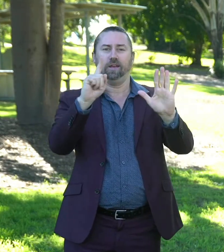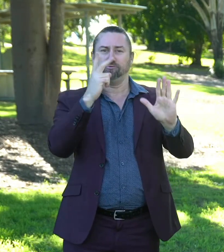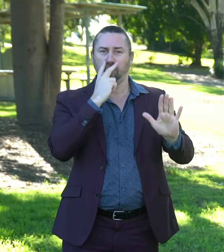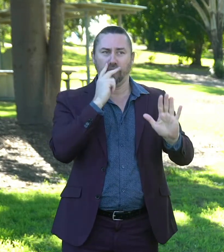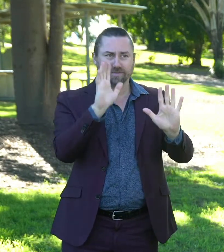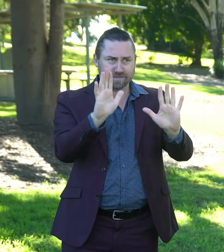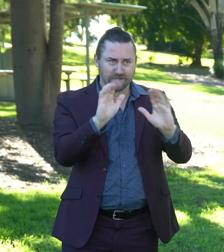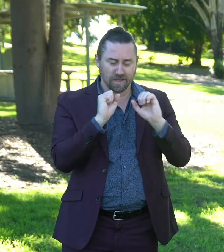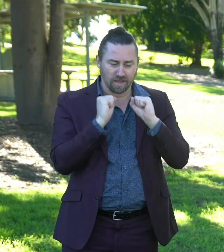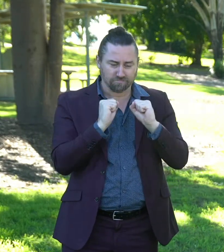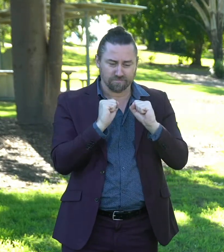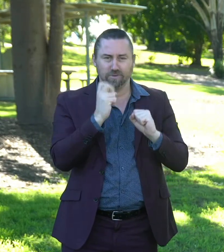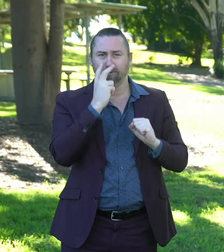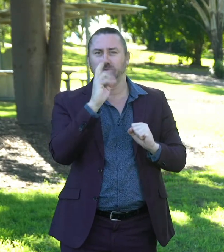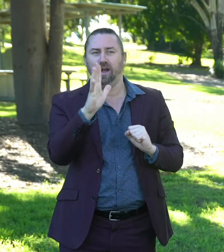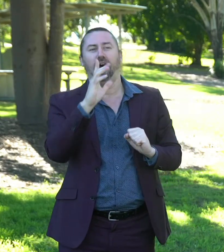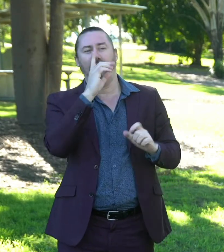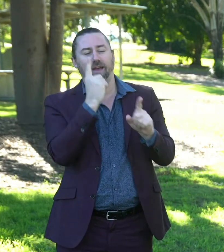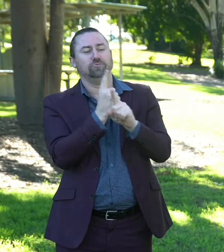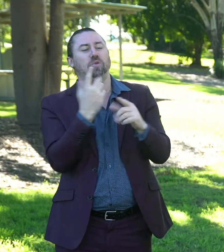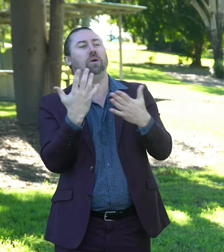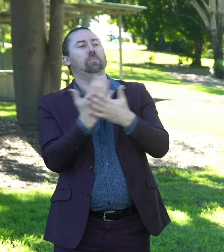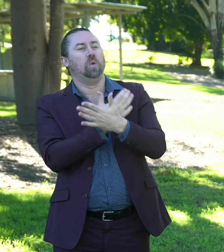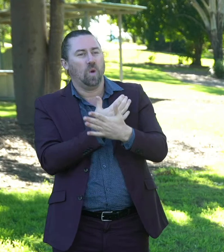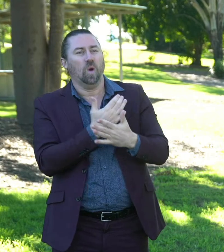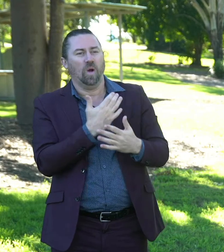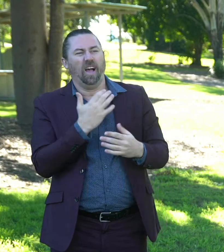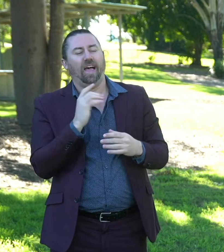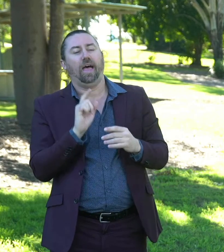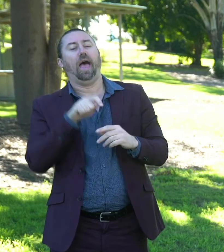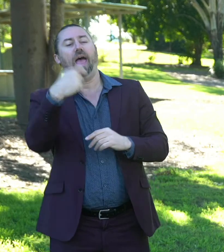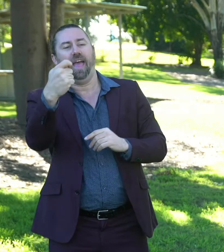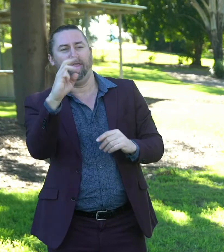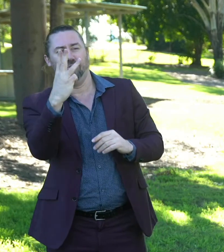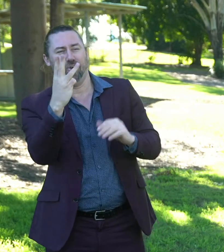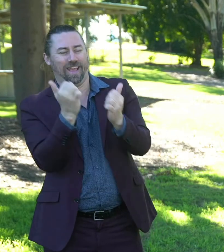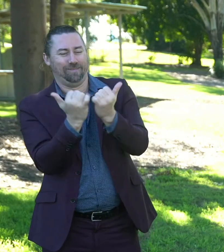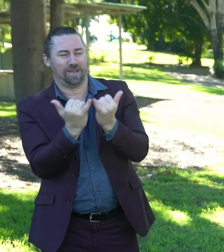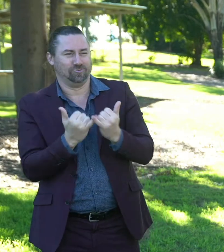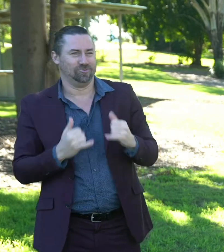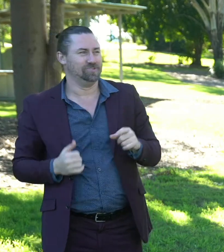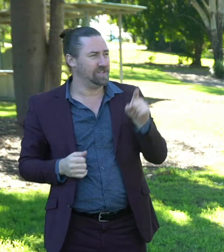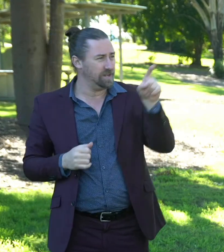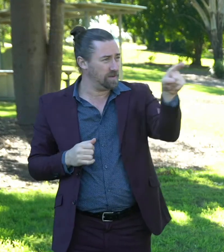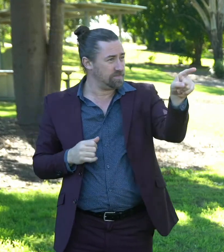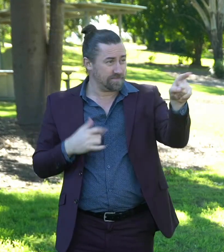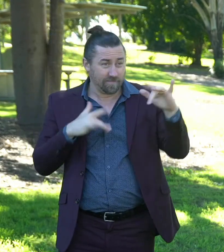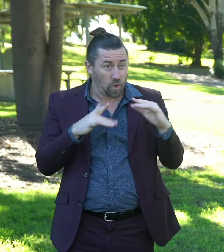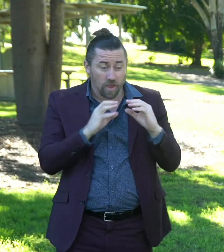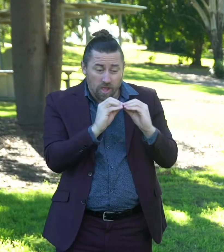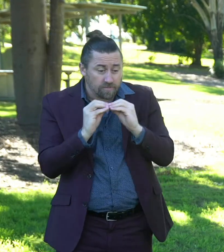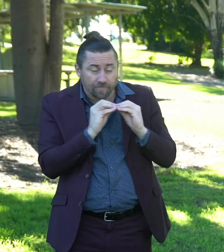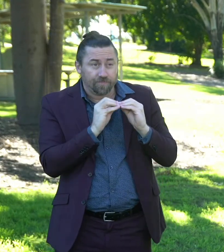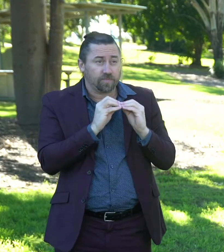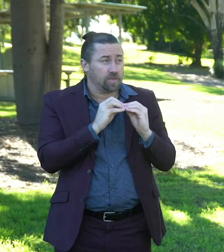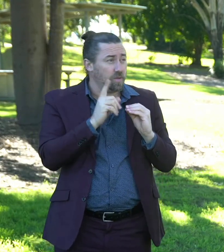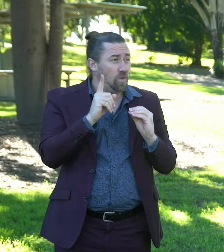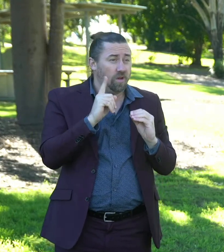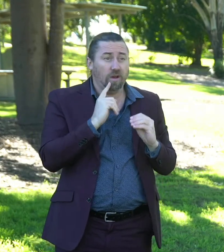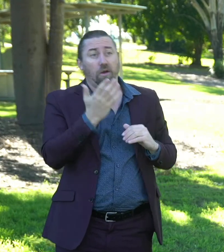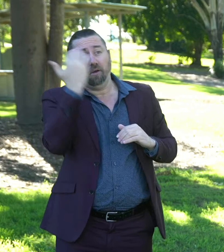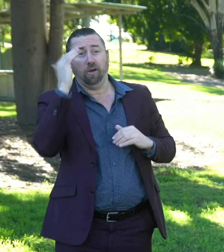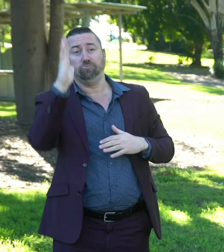first tonight, and then we can talk about Game 3 after that. There's been no discussions at this point about extending an offer to